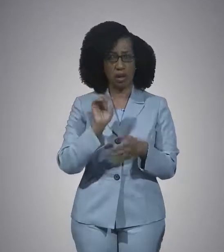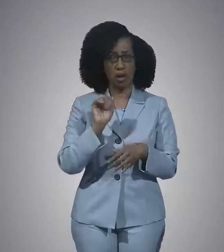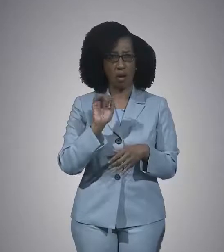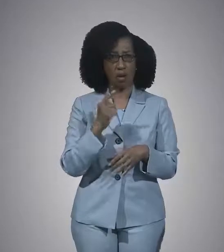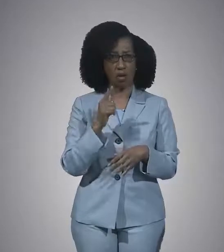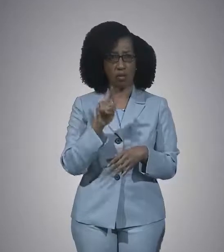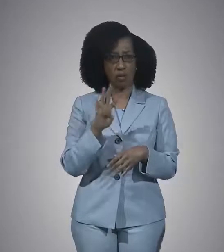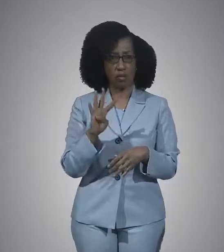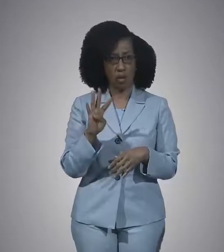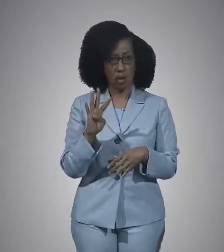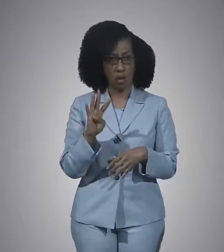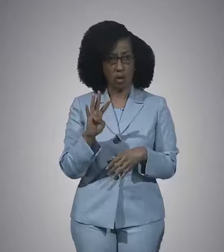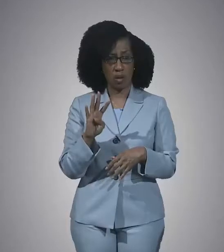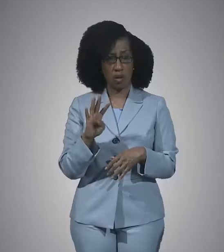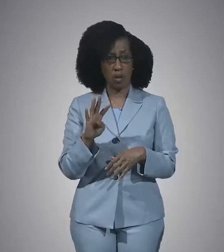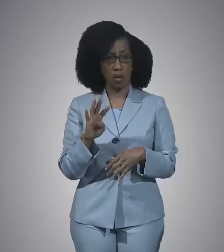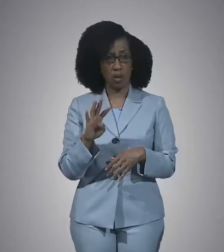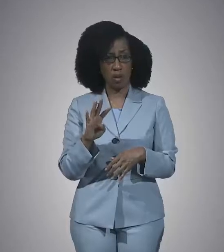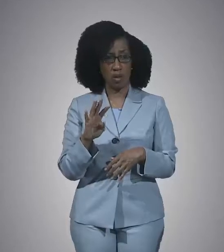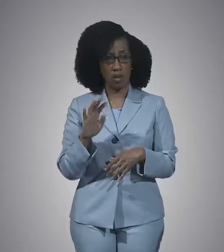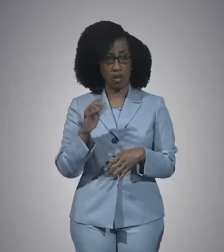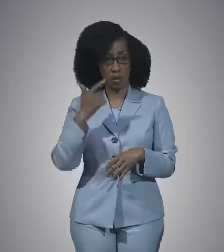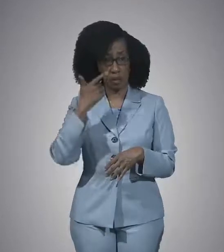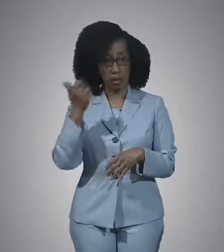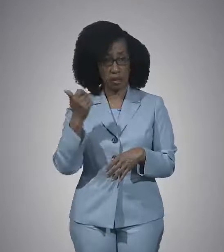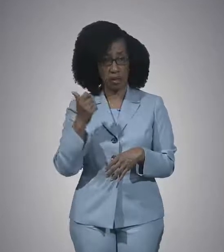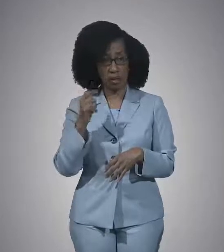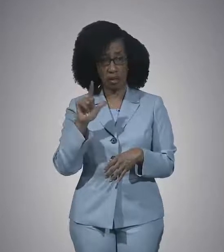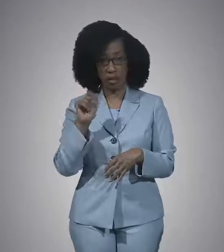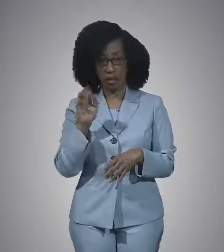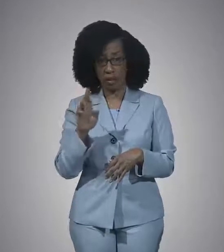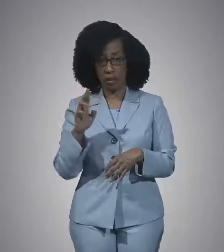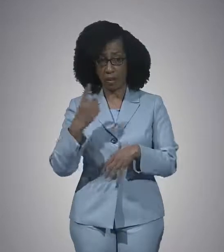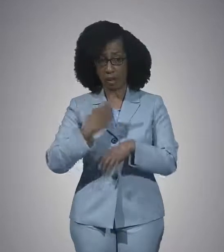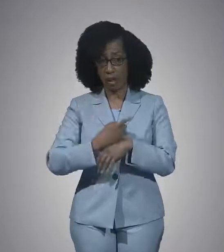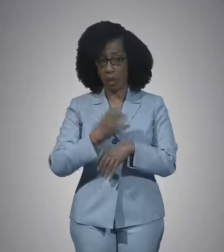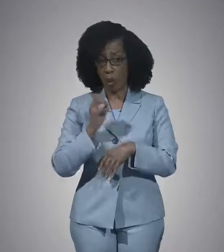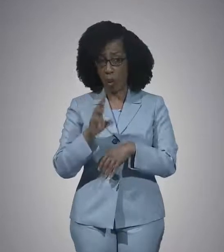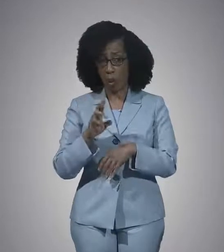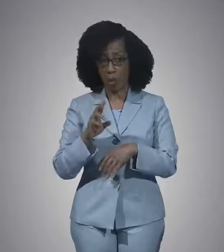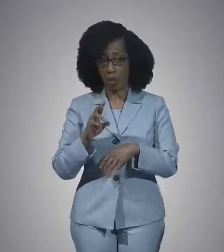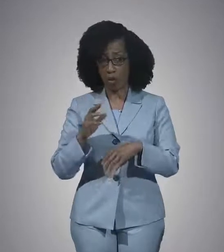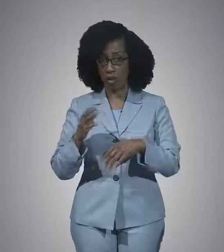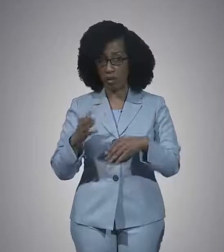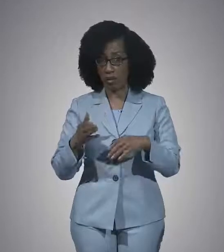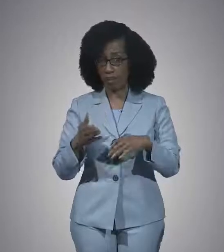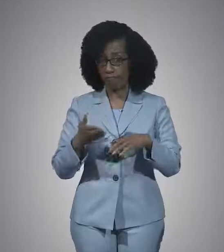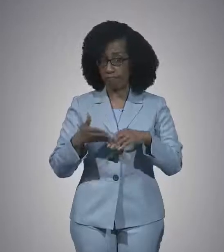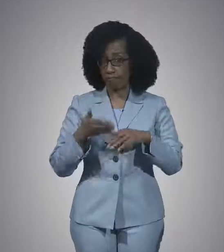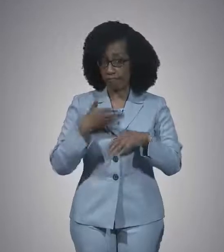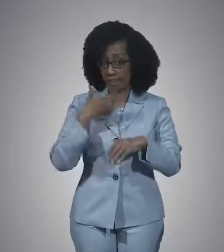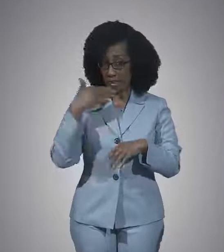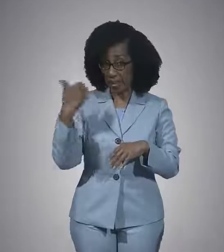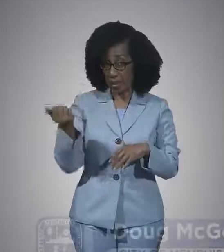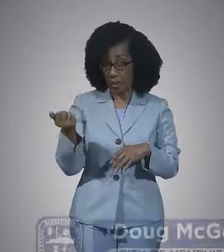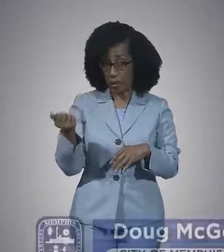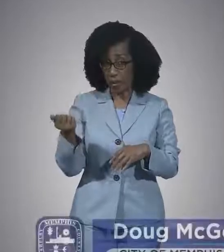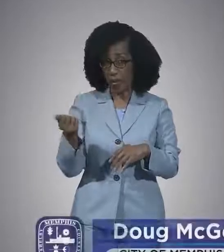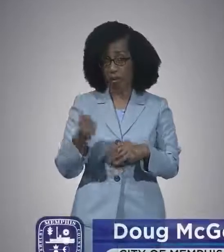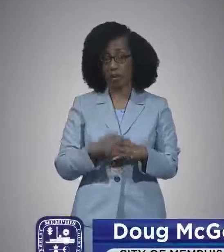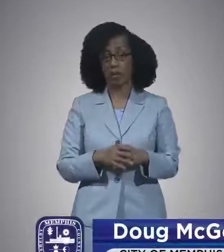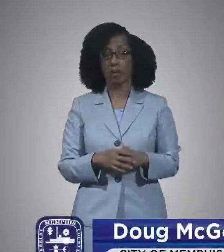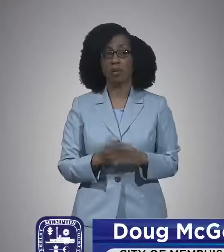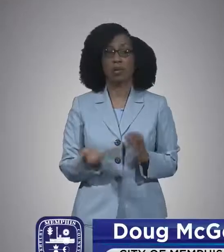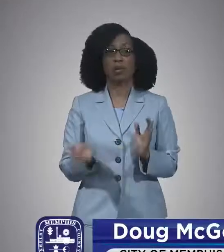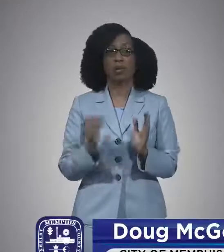24th, and I'm wondering, is that an artifact of Labor Day, or have we really started to turn the corner? Well, again,